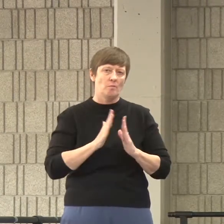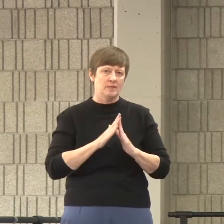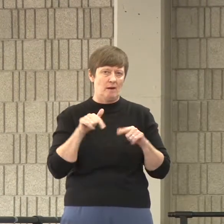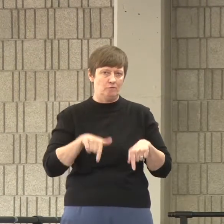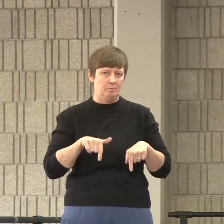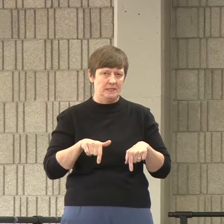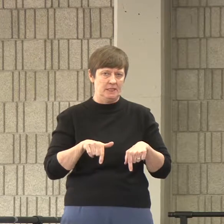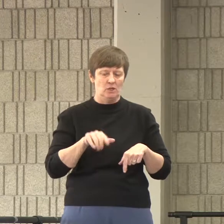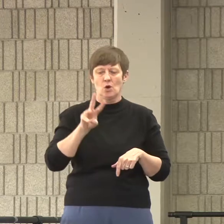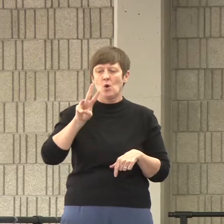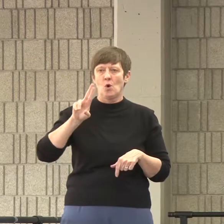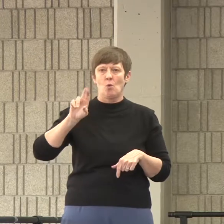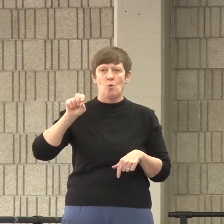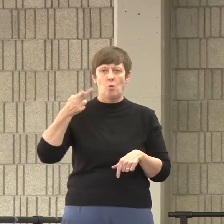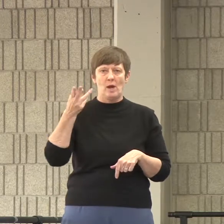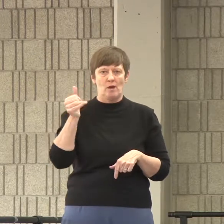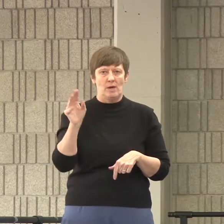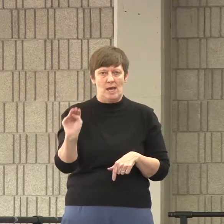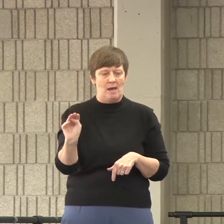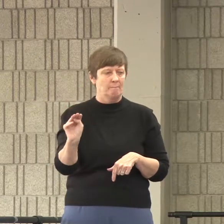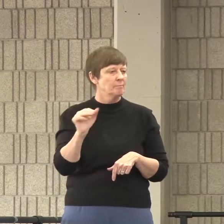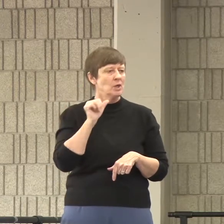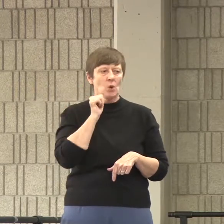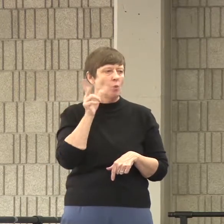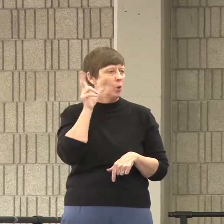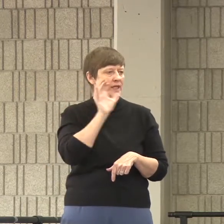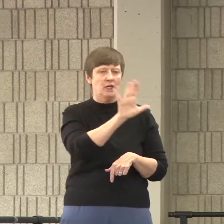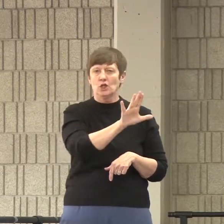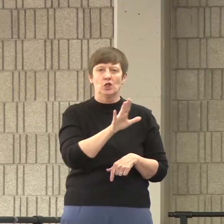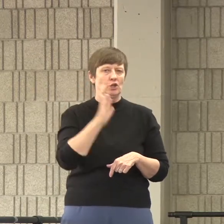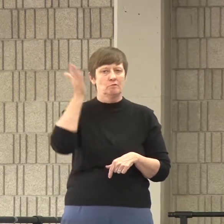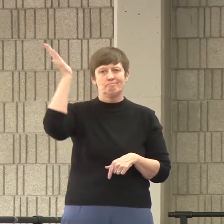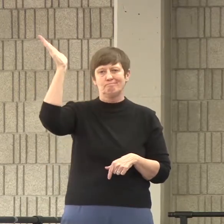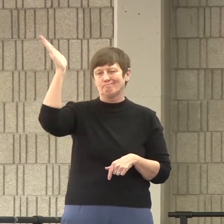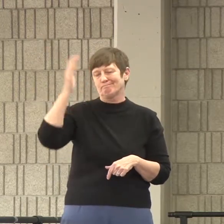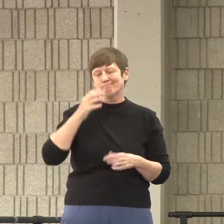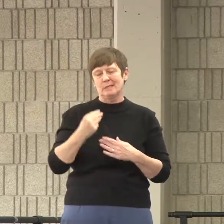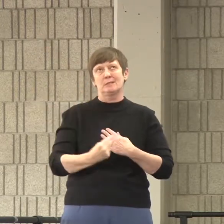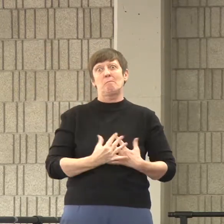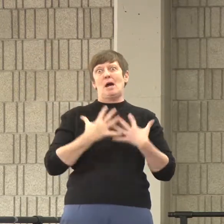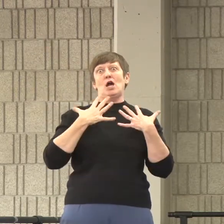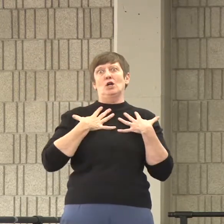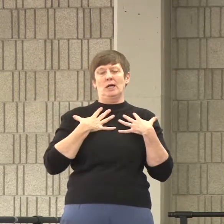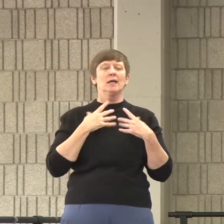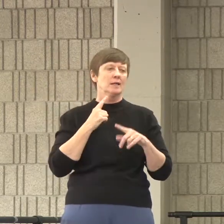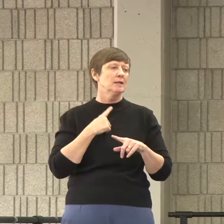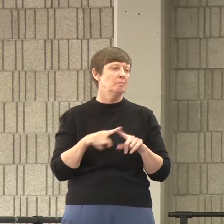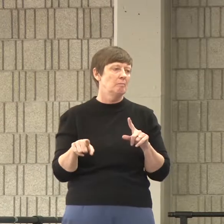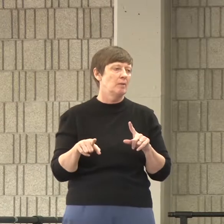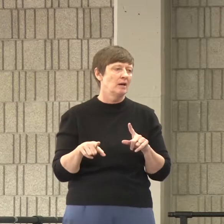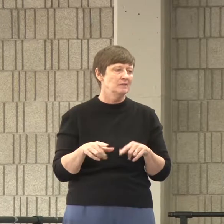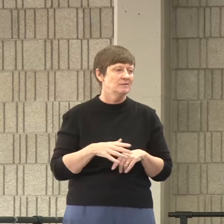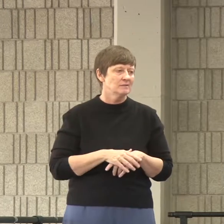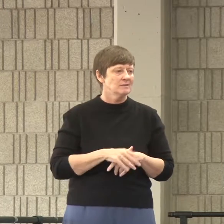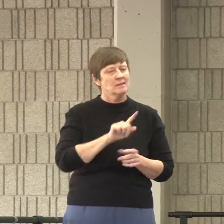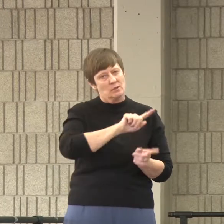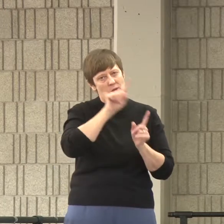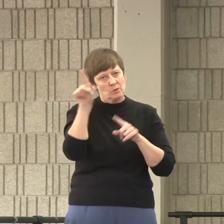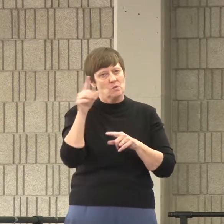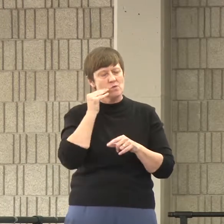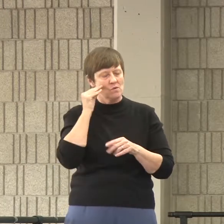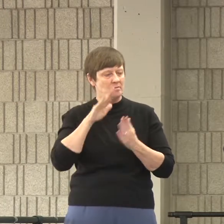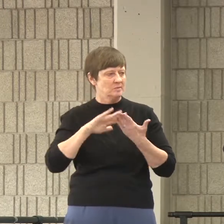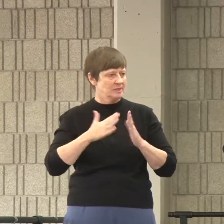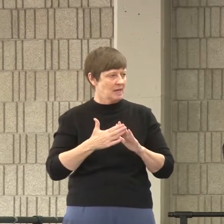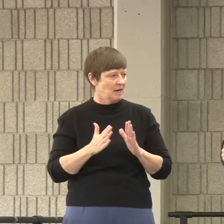from here in Wareham, and I won't hear her inspiring words, but I'll give your regrets in your hometown. And to Shelley